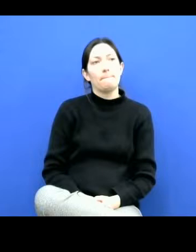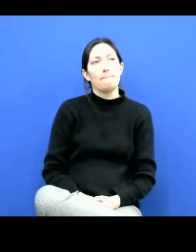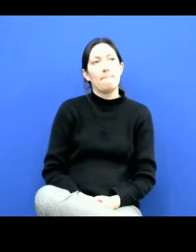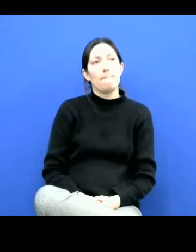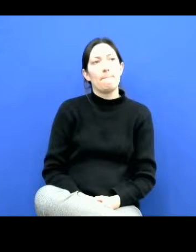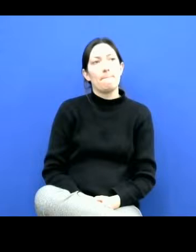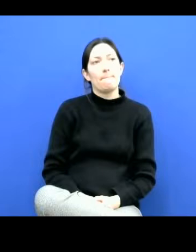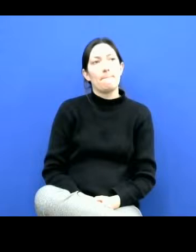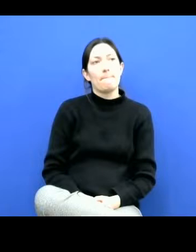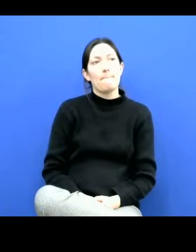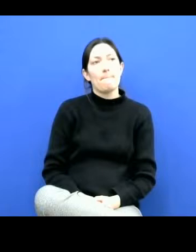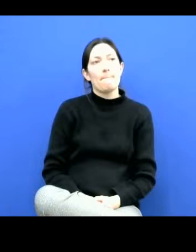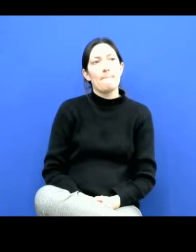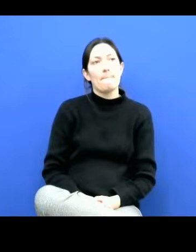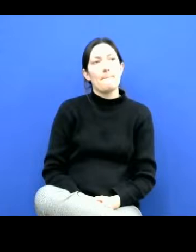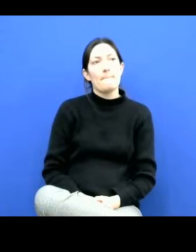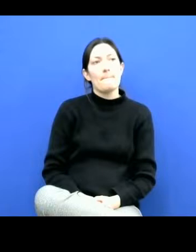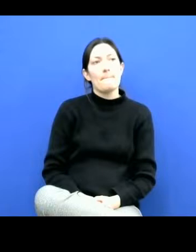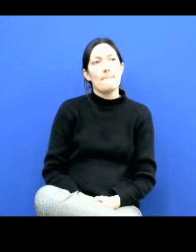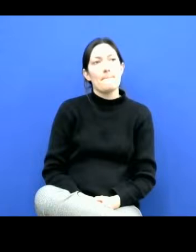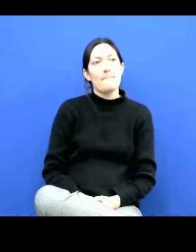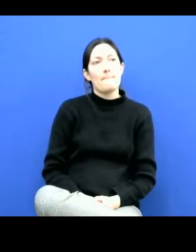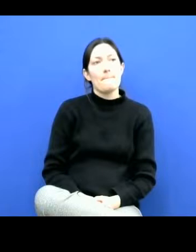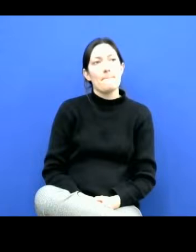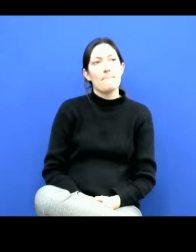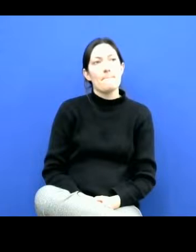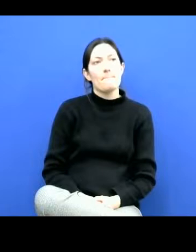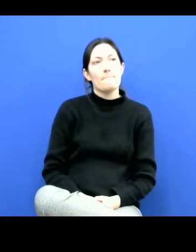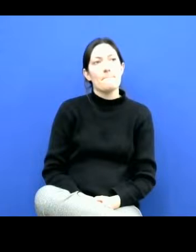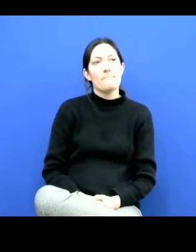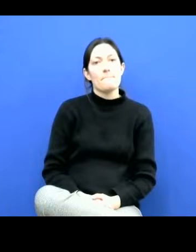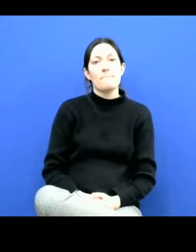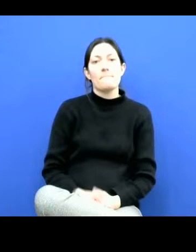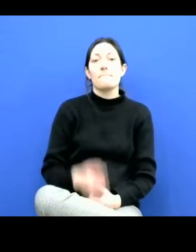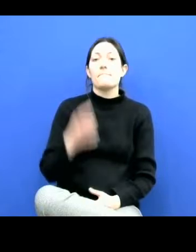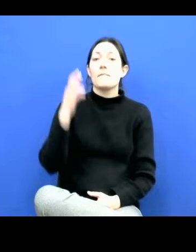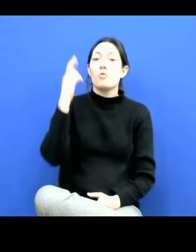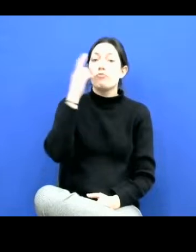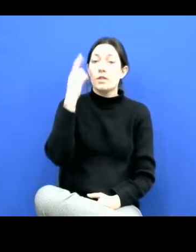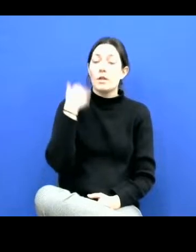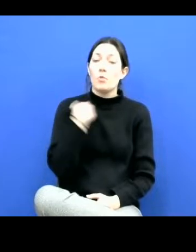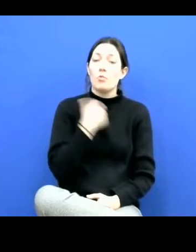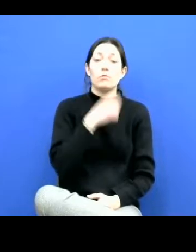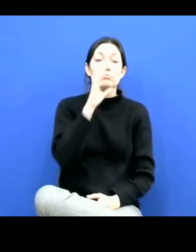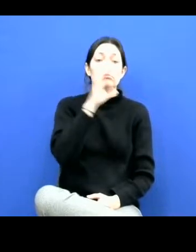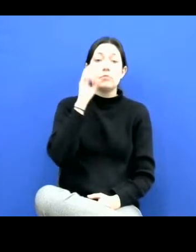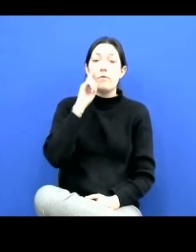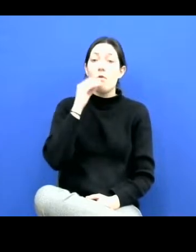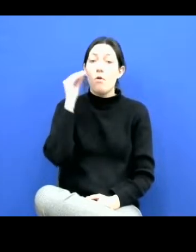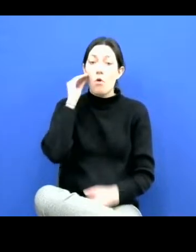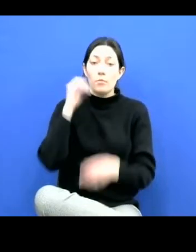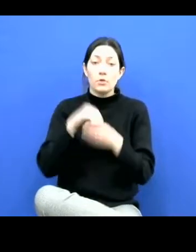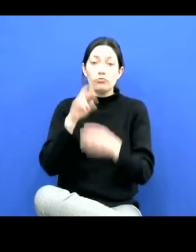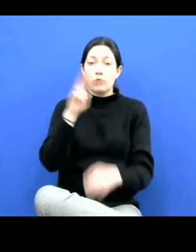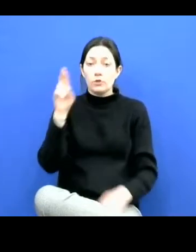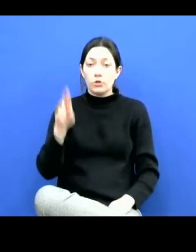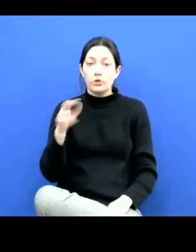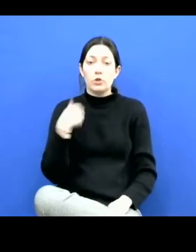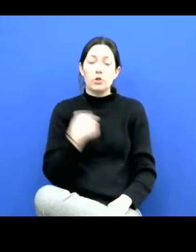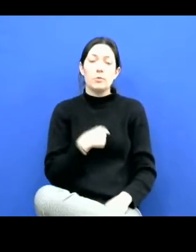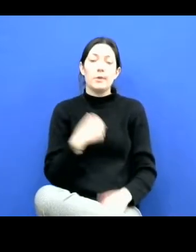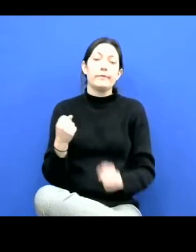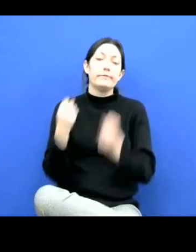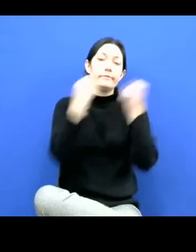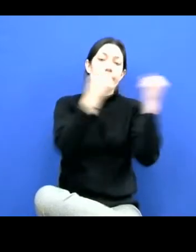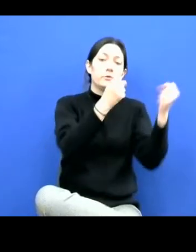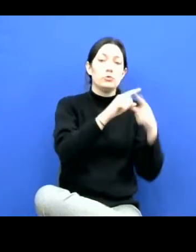The reason, we found a home, looking for a home in Rochester. We had traveled up to Webster